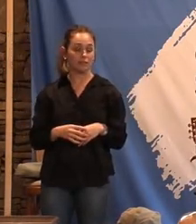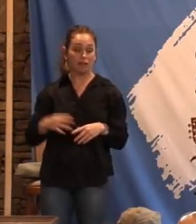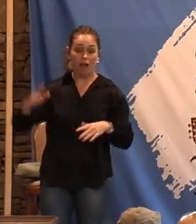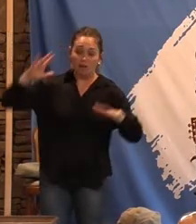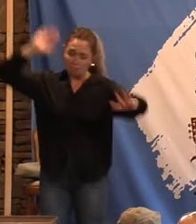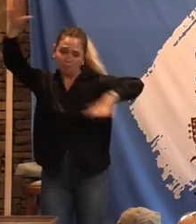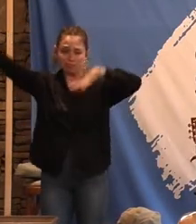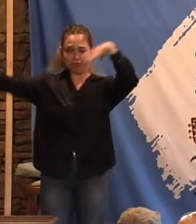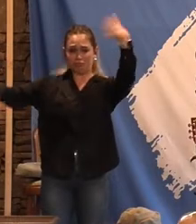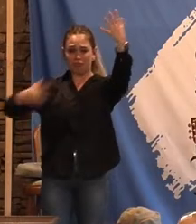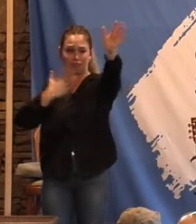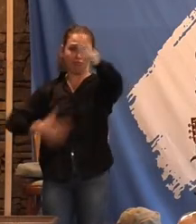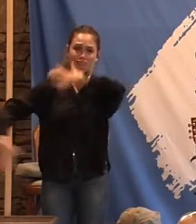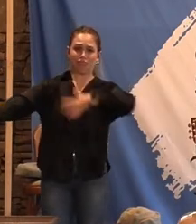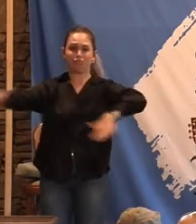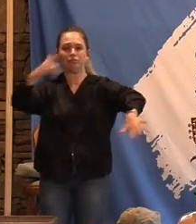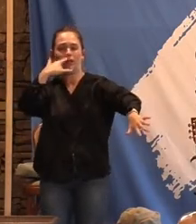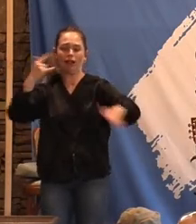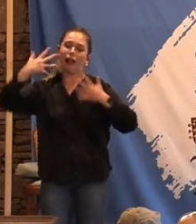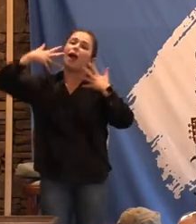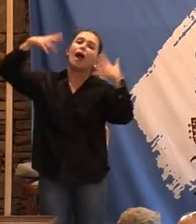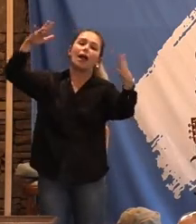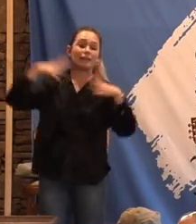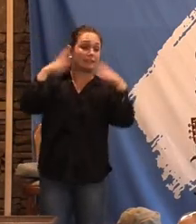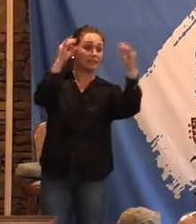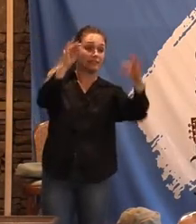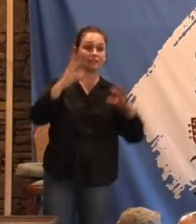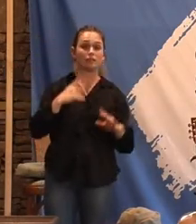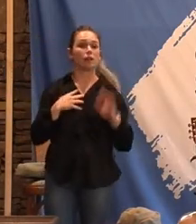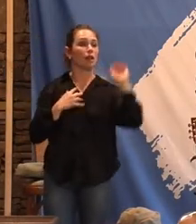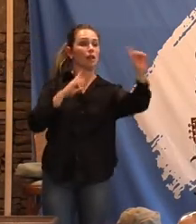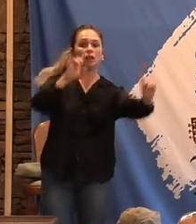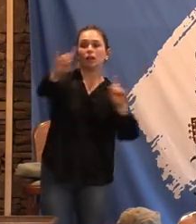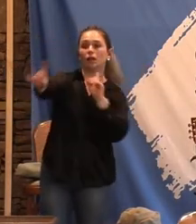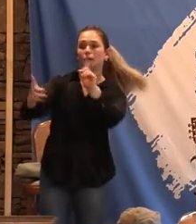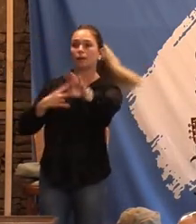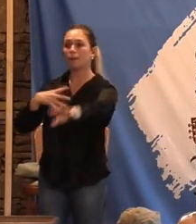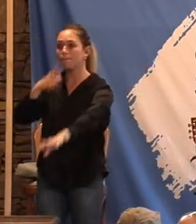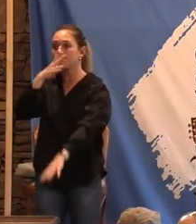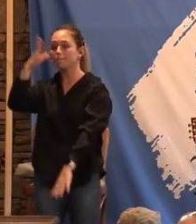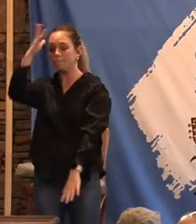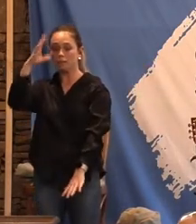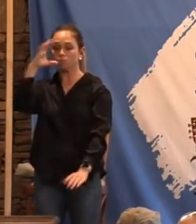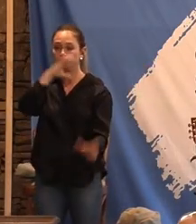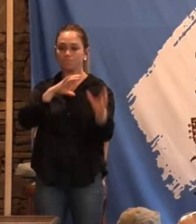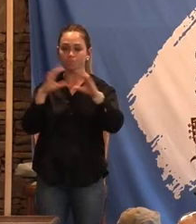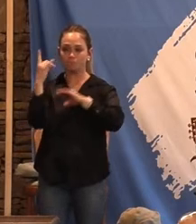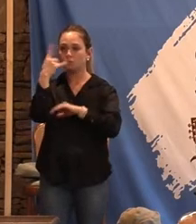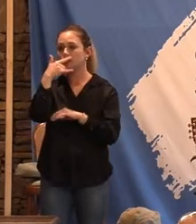Chaos all over the church. Kids were screaming. Teachers were calling out to classes. Parents were calling out to kids.